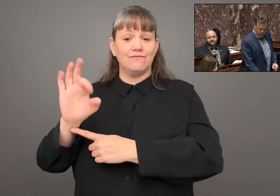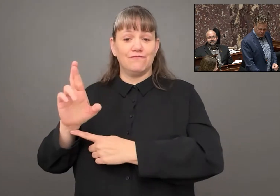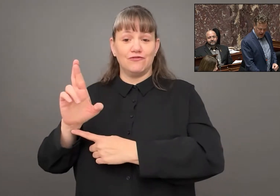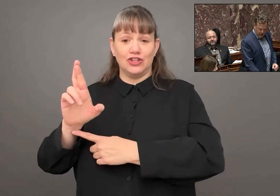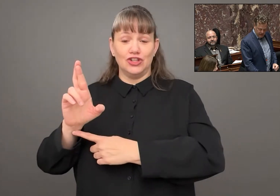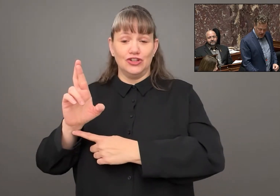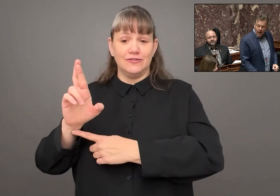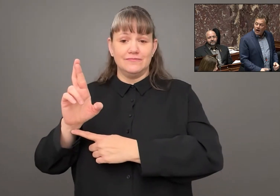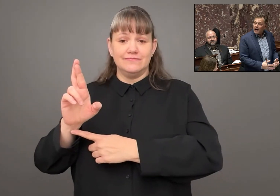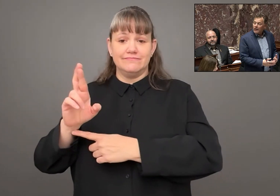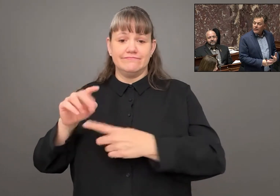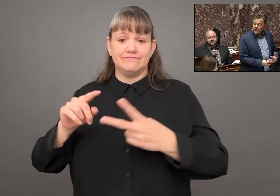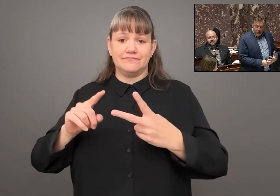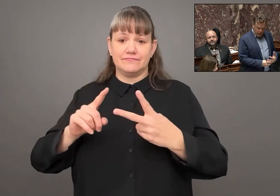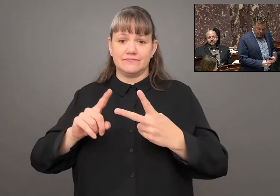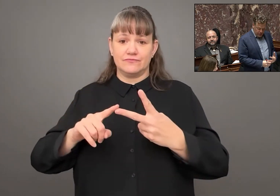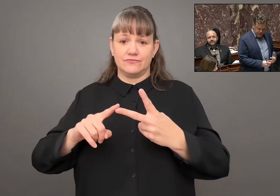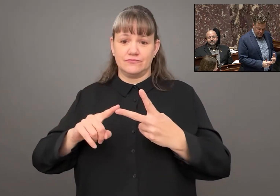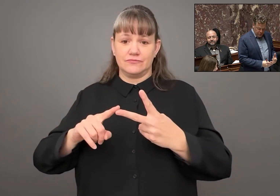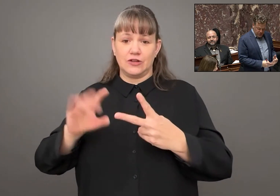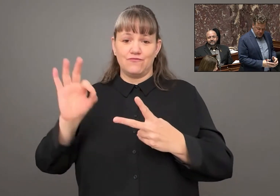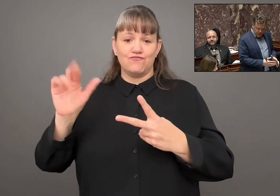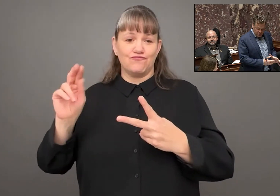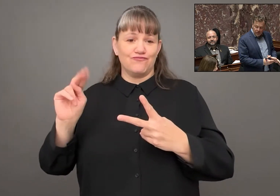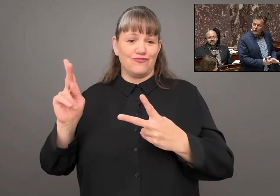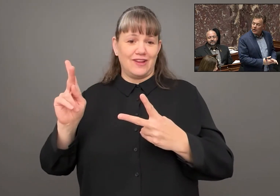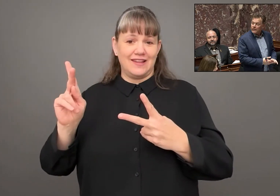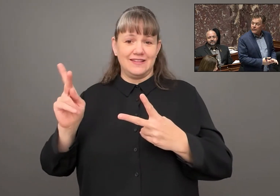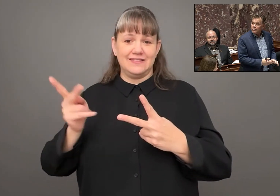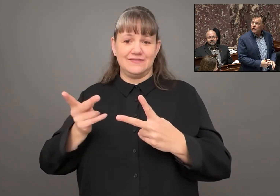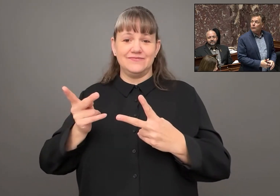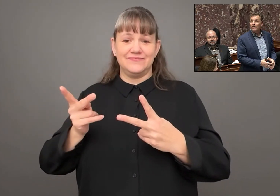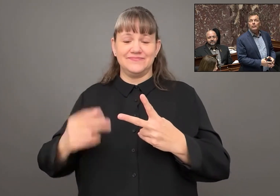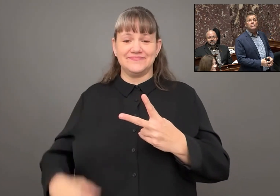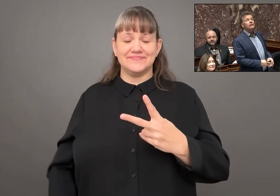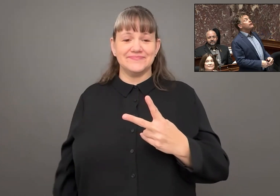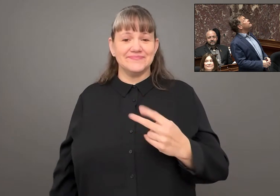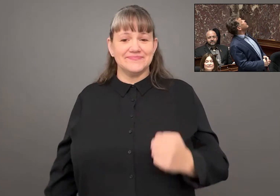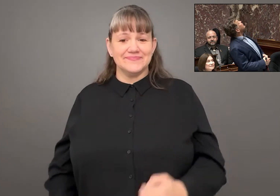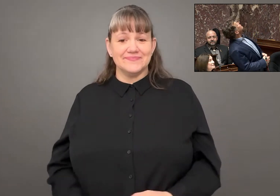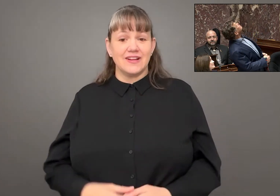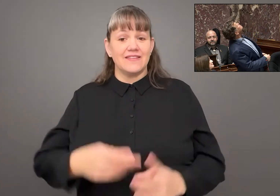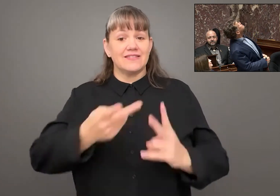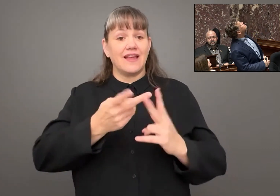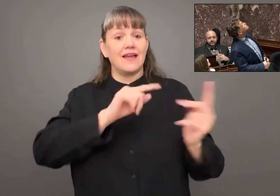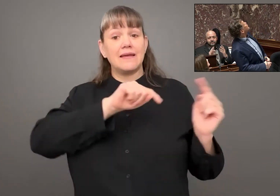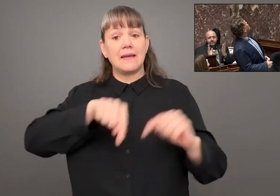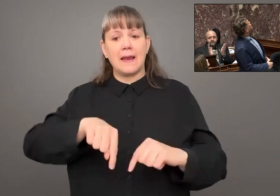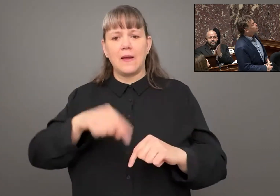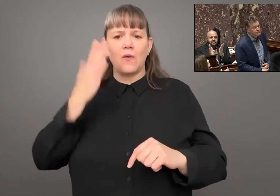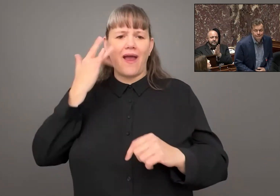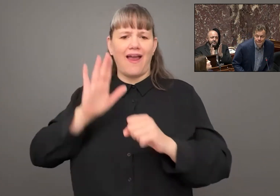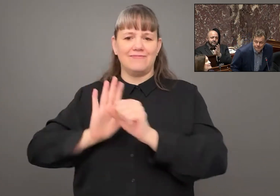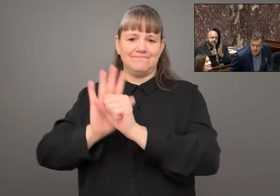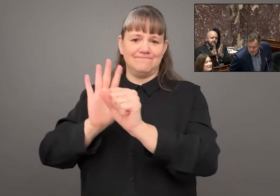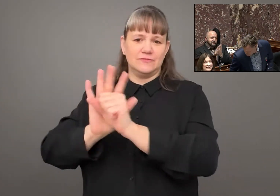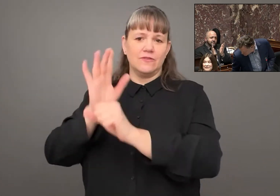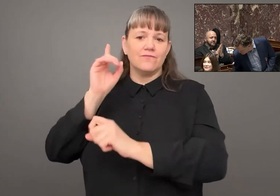to Animals Act. They are here to see a petition delivered on this issue. Welcome, Jennifer and Frank.